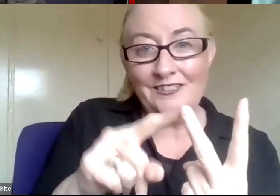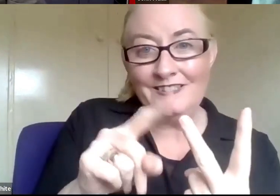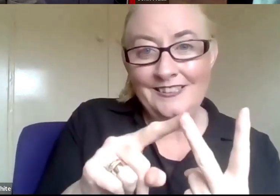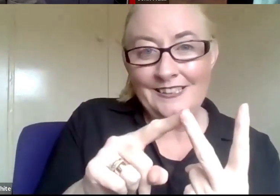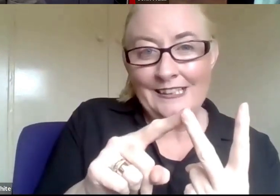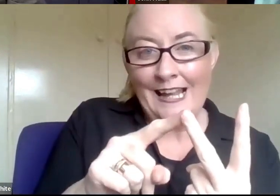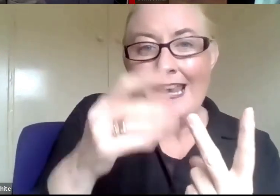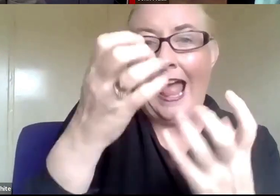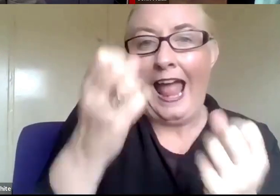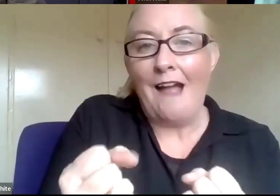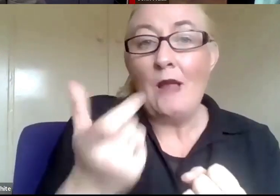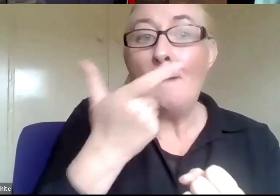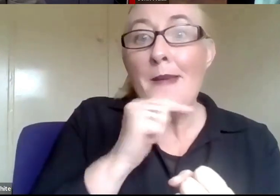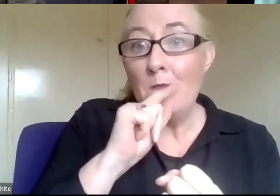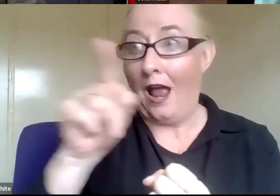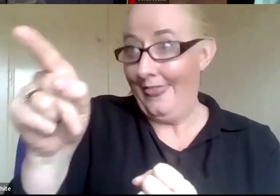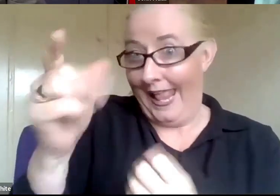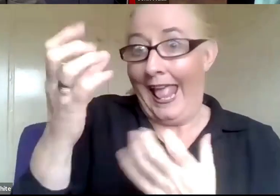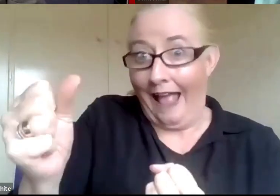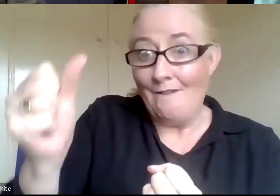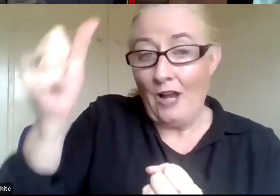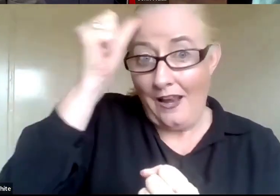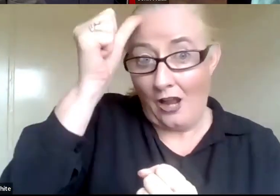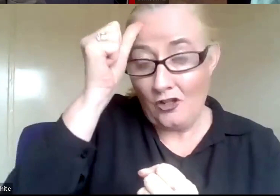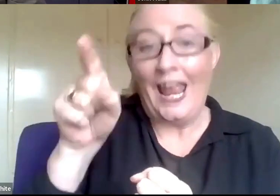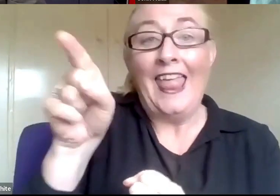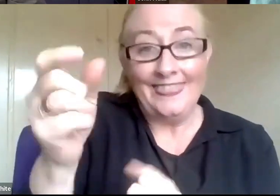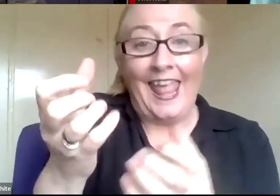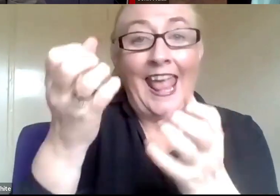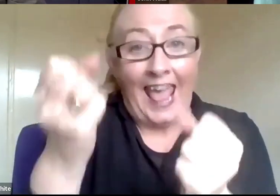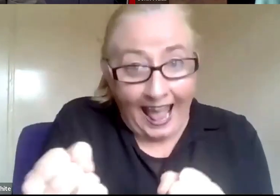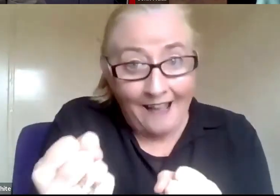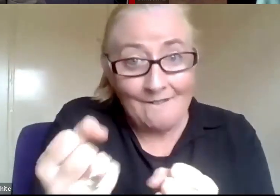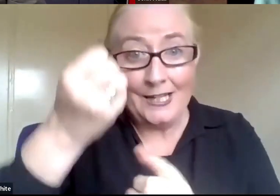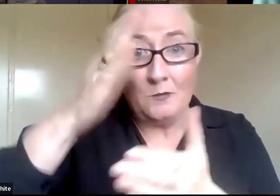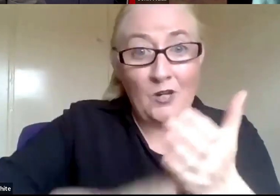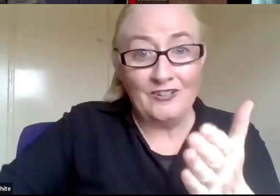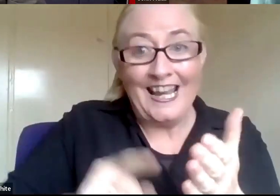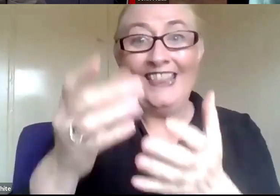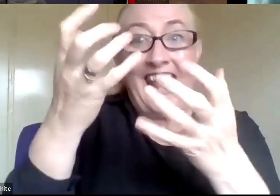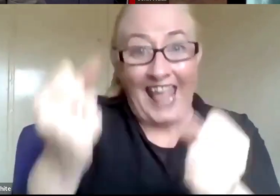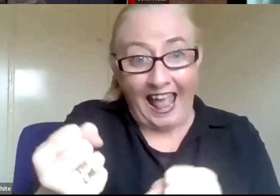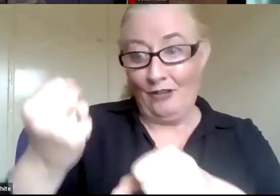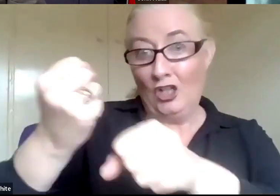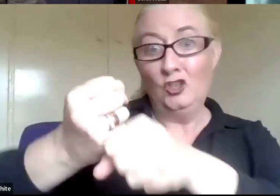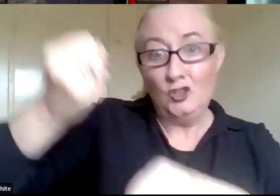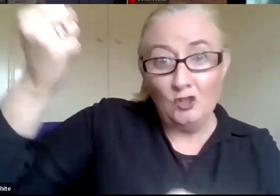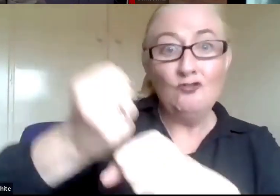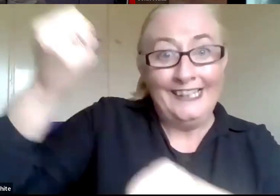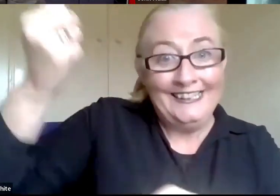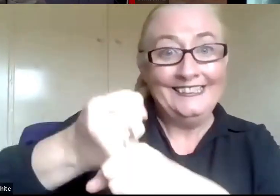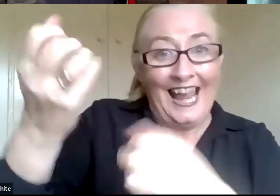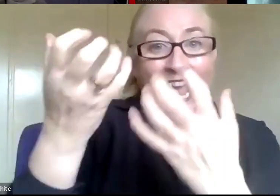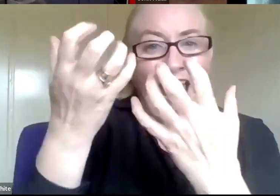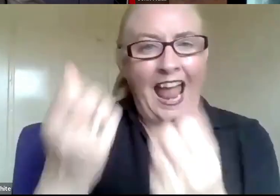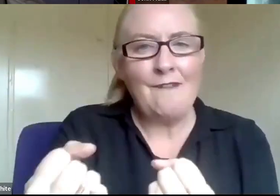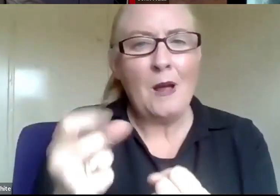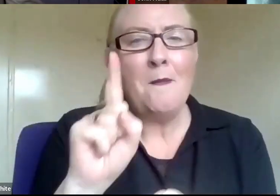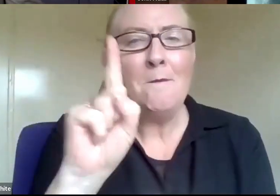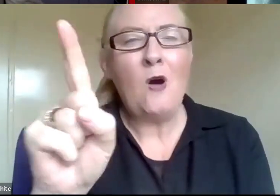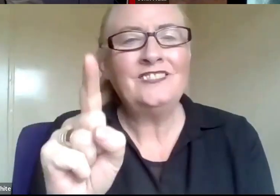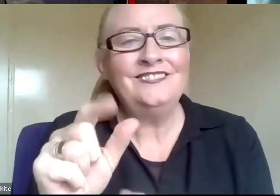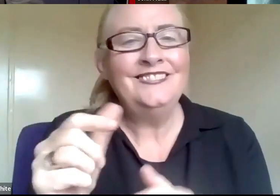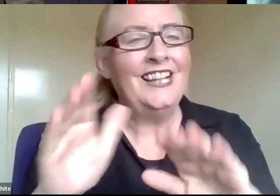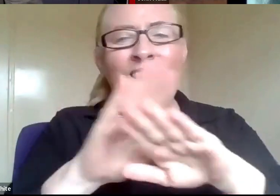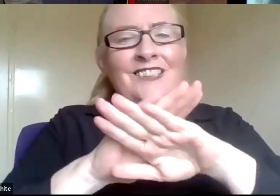So that leads us on to the third approach, where we made the Einsteinian breakthrough. And that